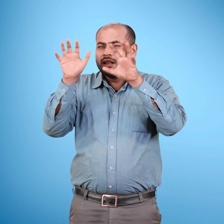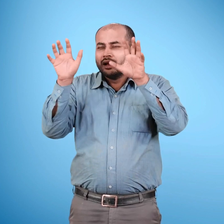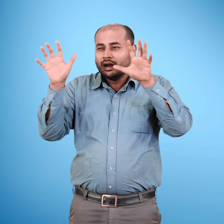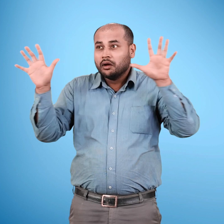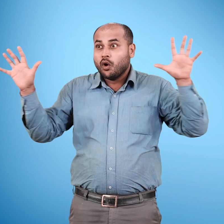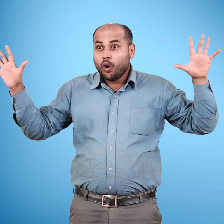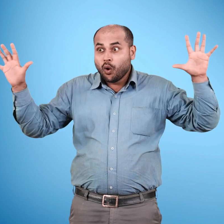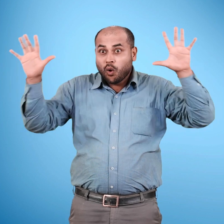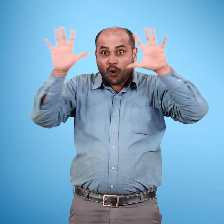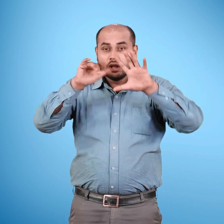which appear as clouds.